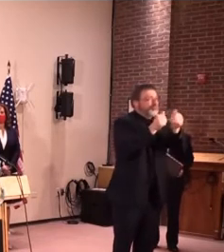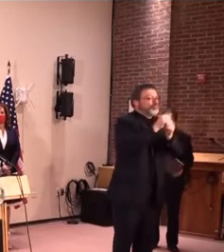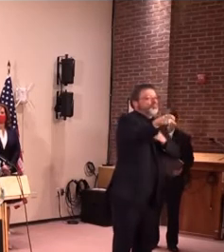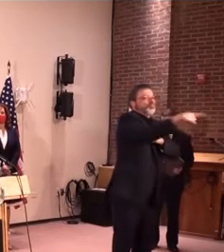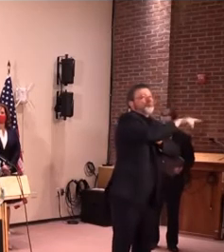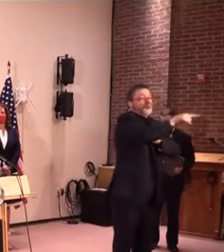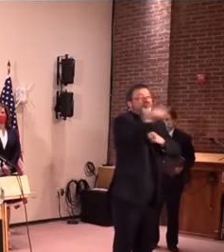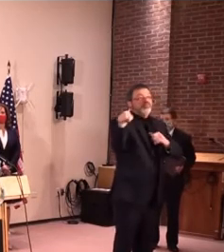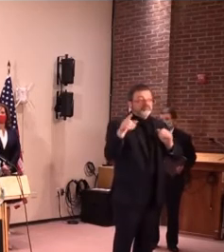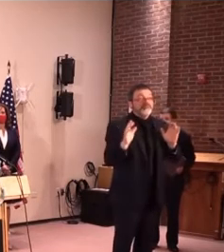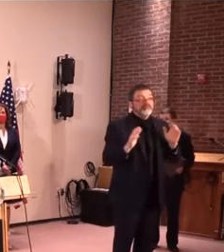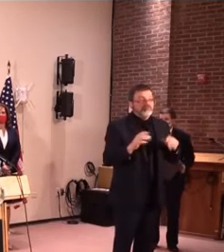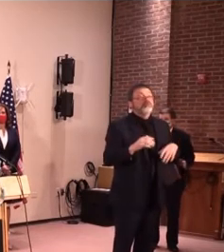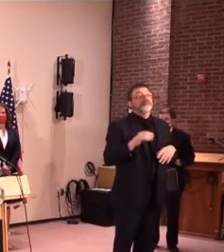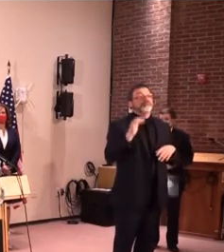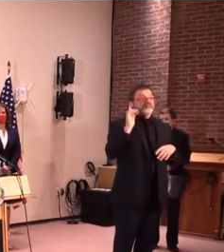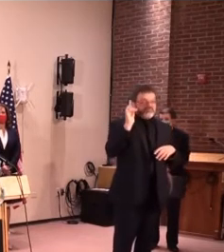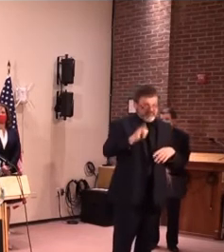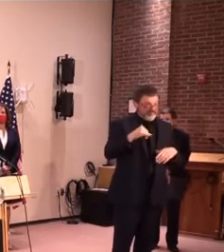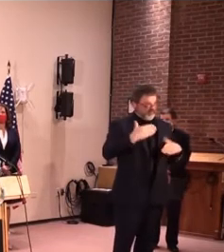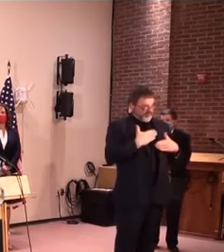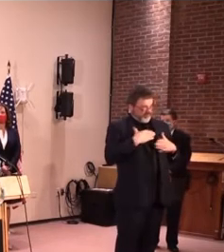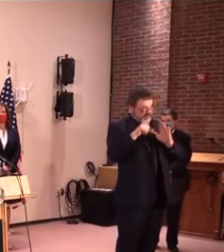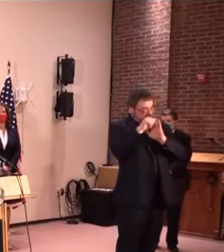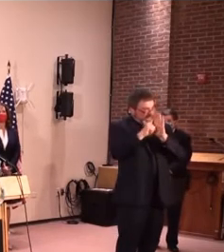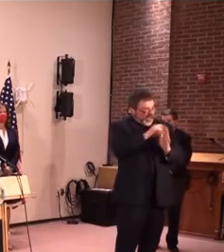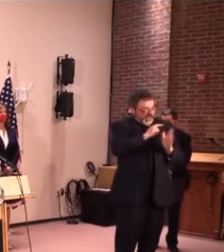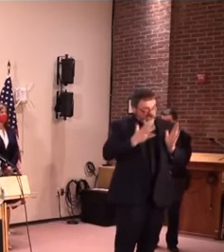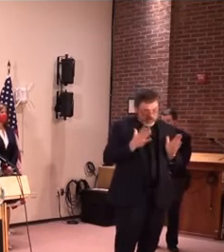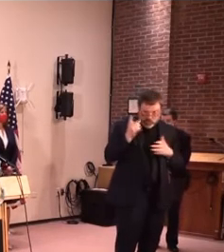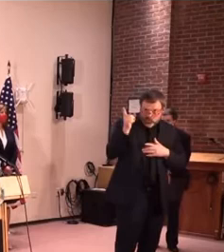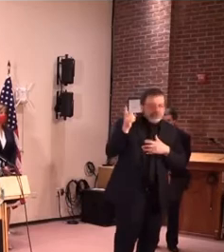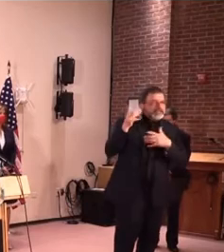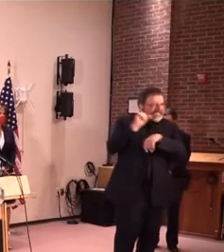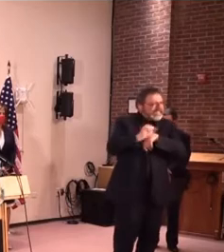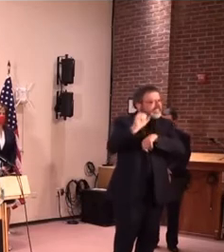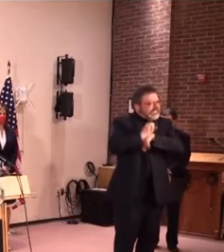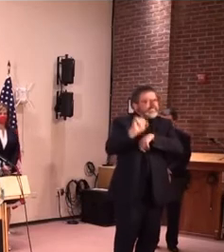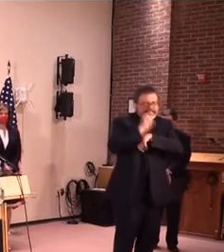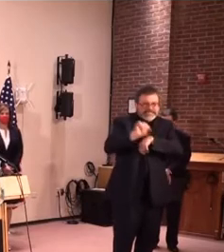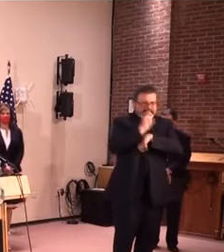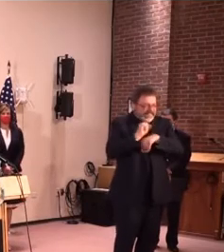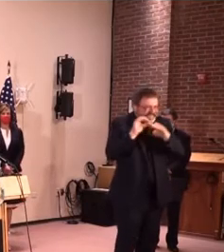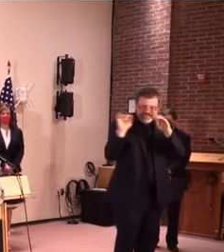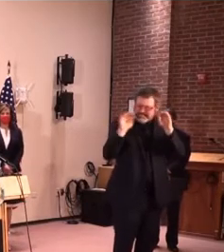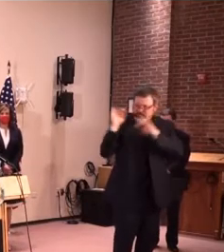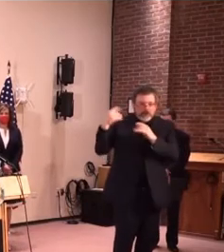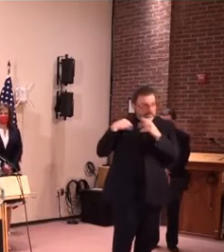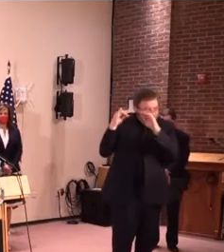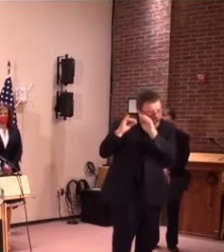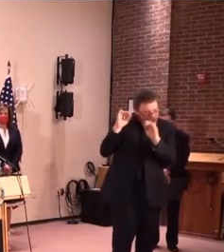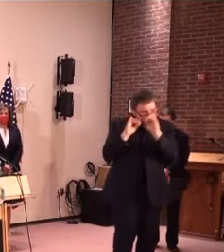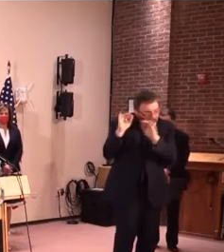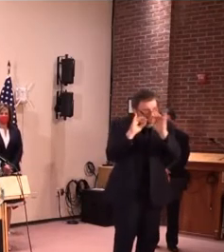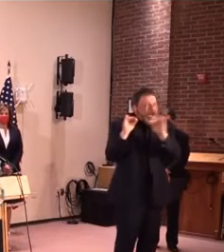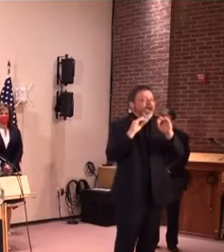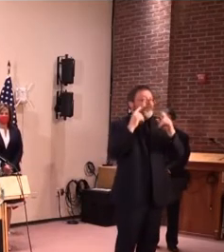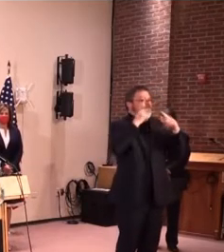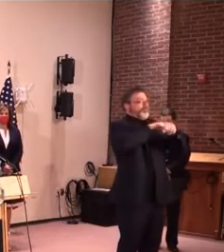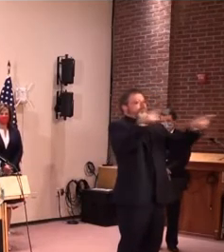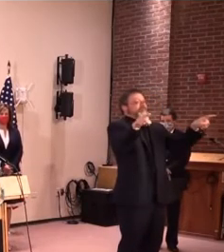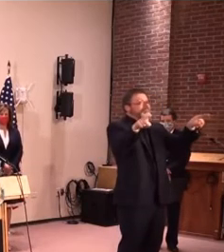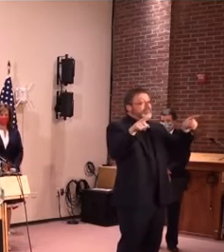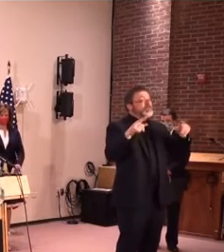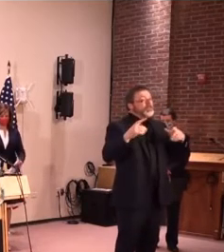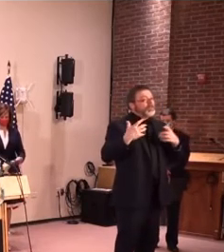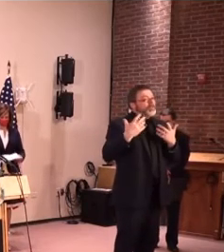committed throughout this pandemic to move quickly to help Vermonters. And together, we can make a real difference. So at this point,